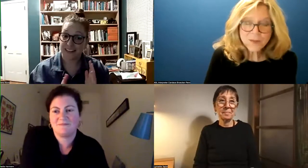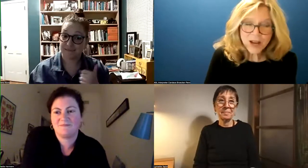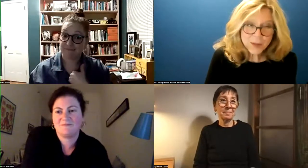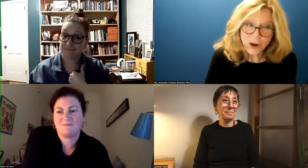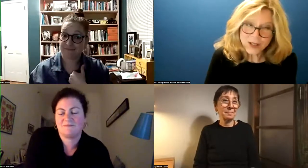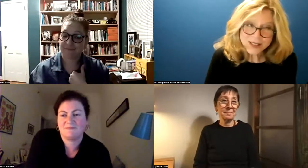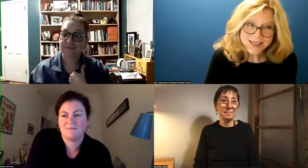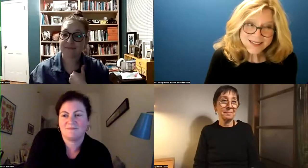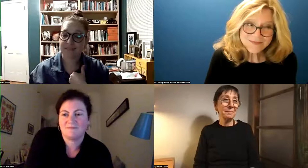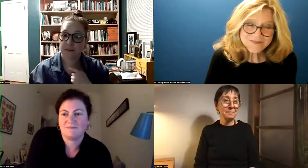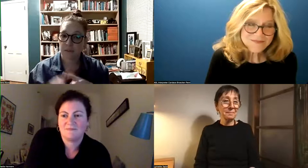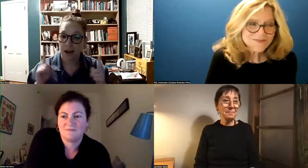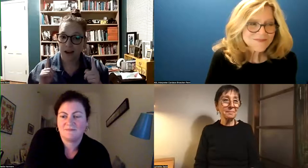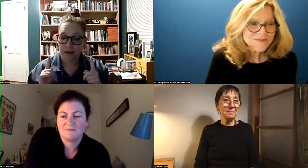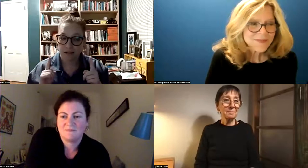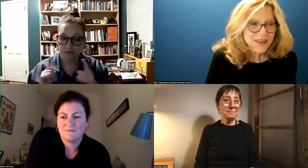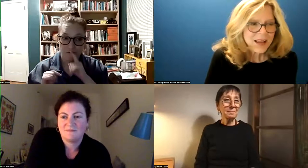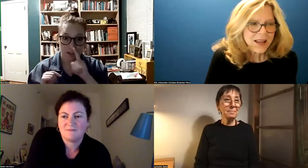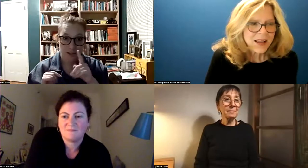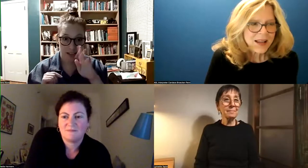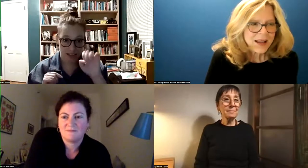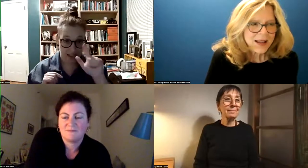I am not a poet,